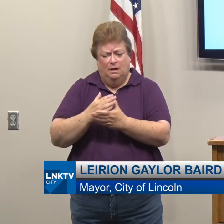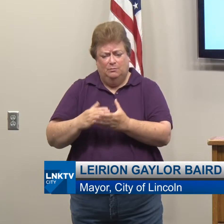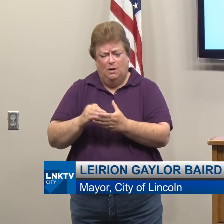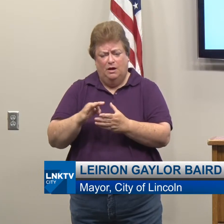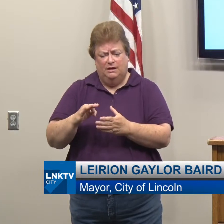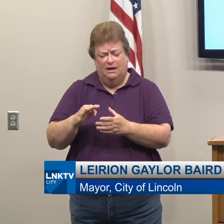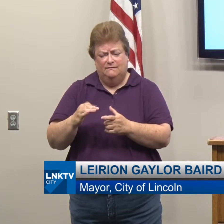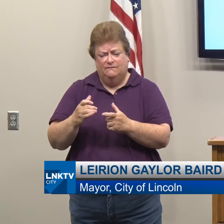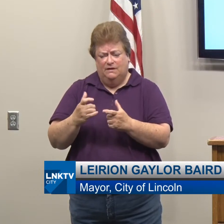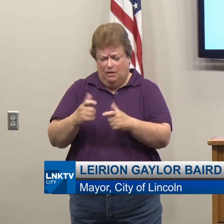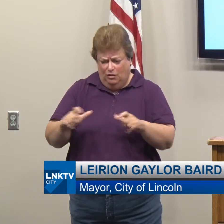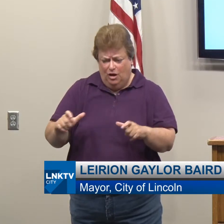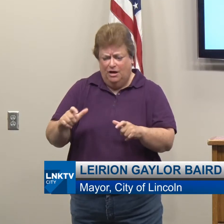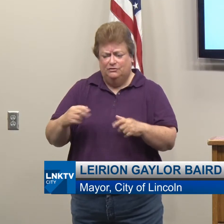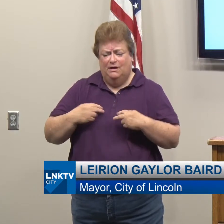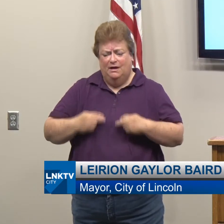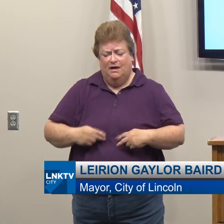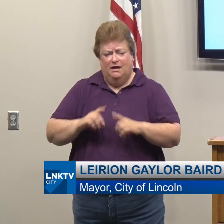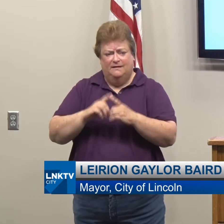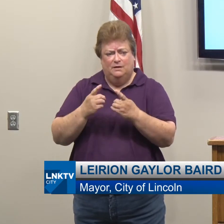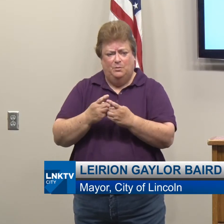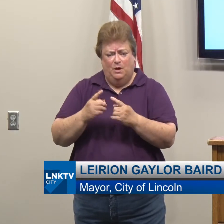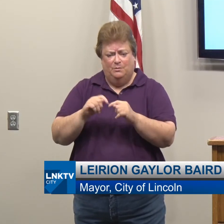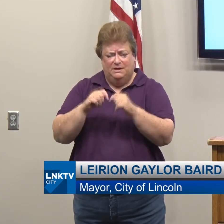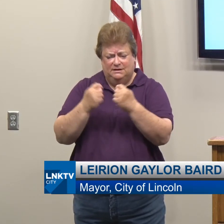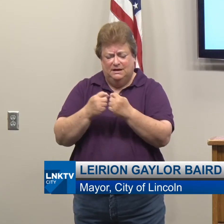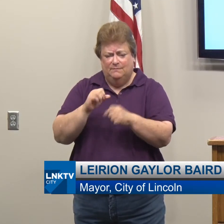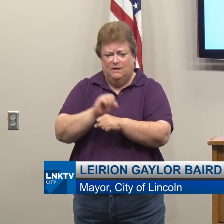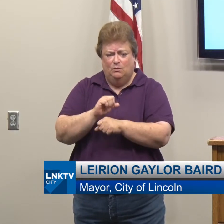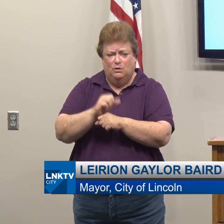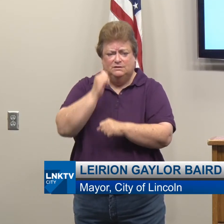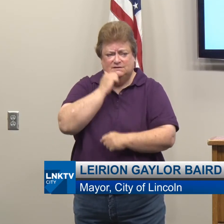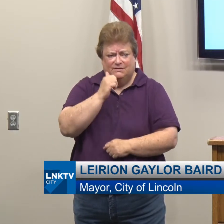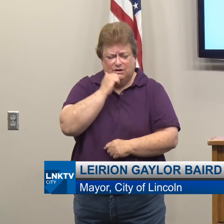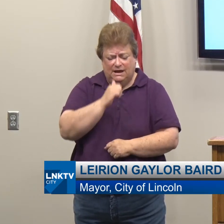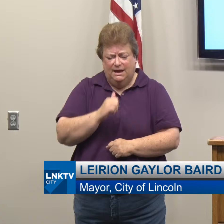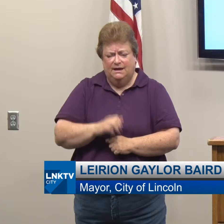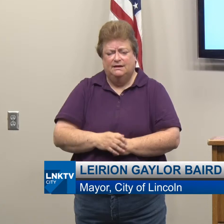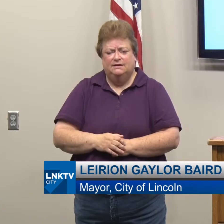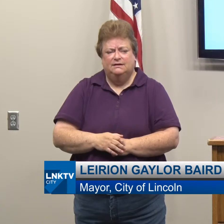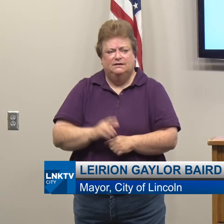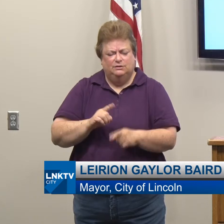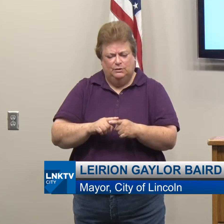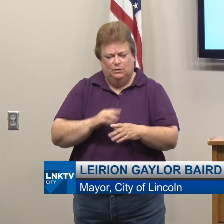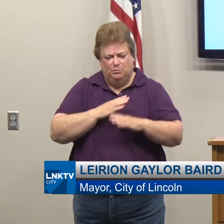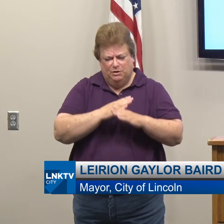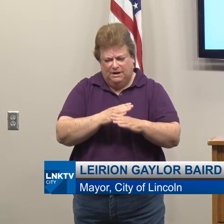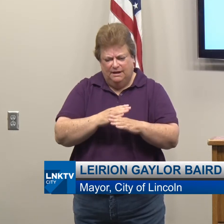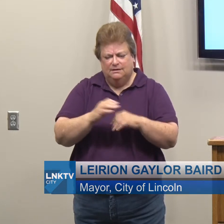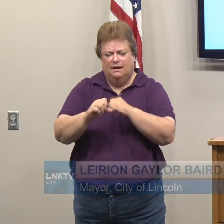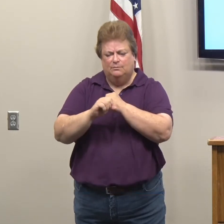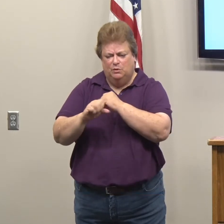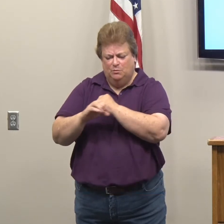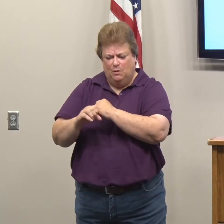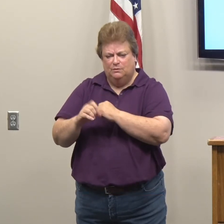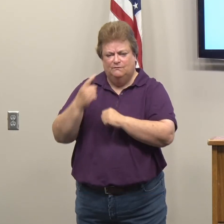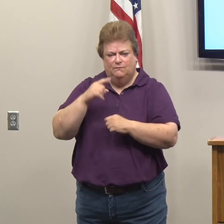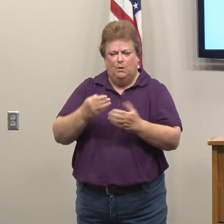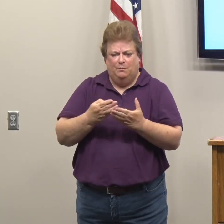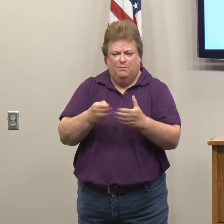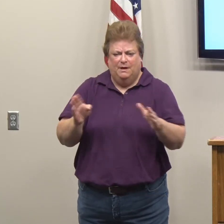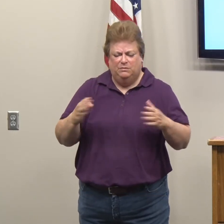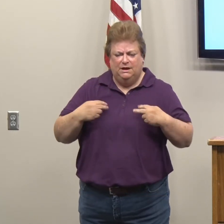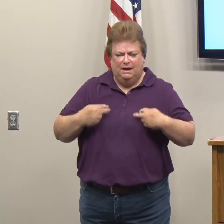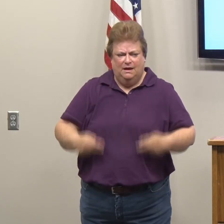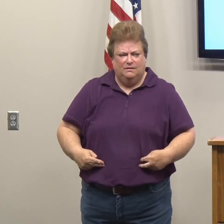Lincoln-Lancaster County Health Department team that works every day to fulfill its mission to protect and promote the public's health. During